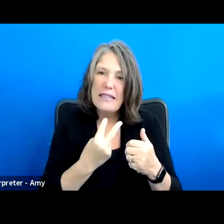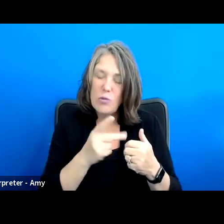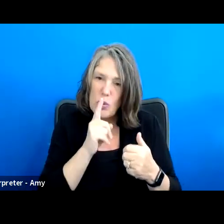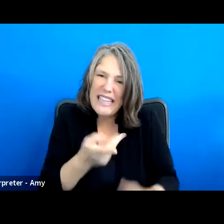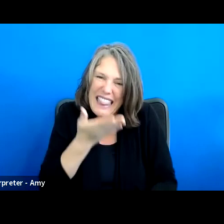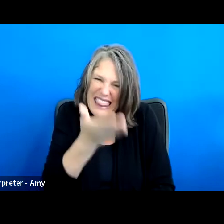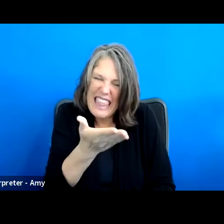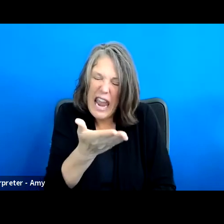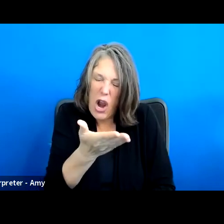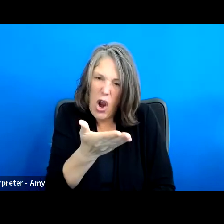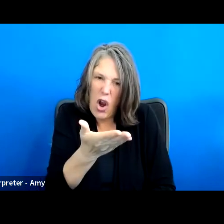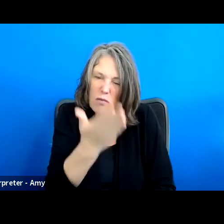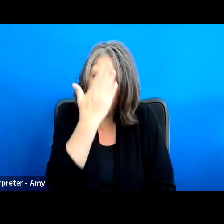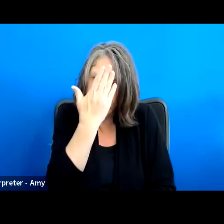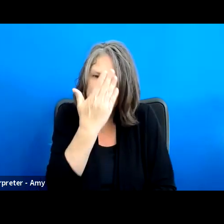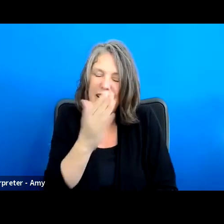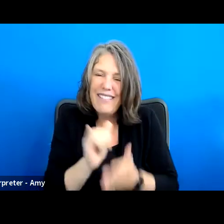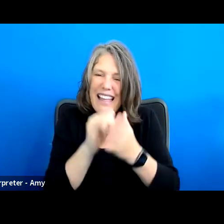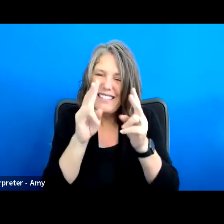is really instrumental.